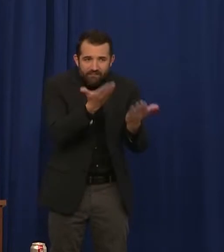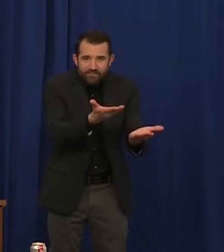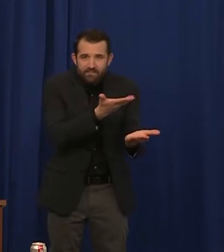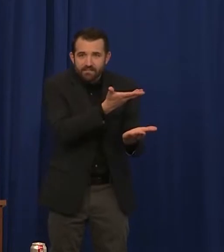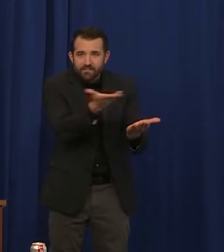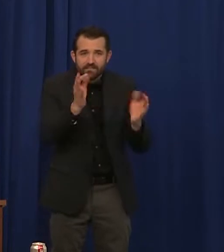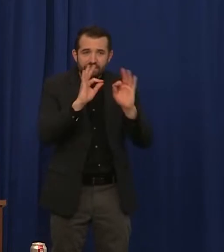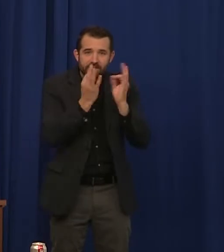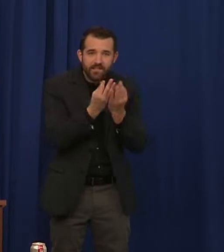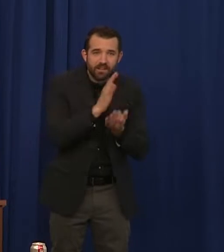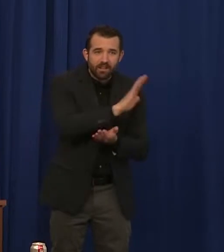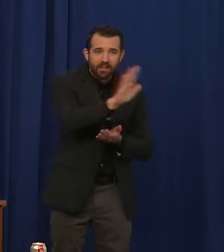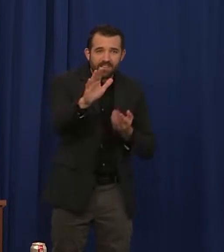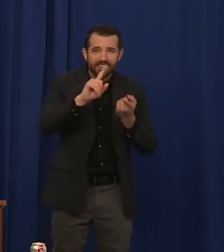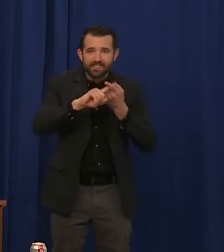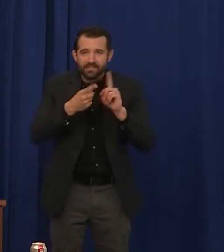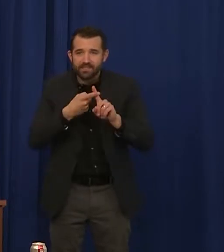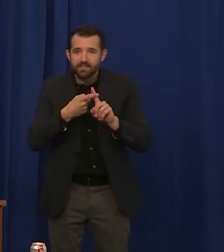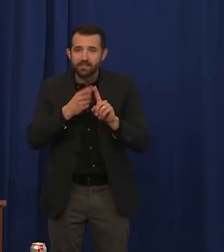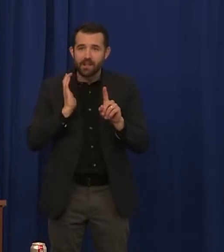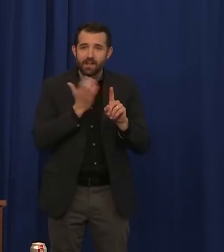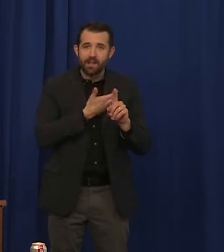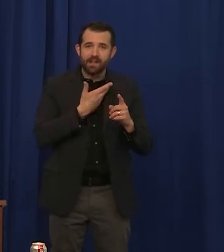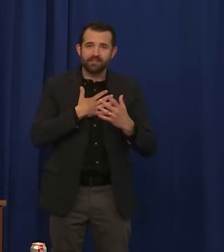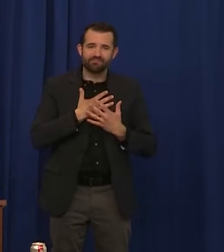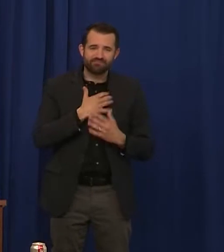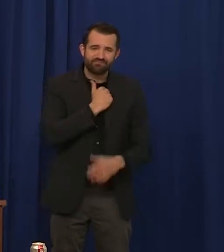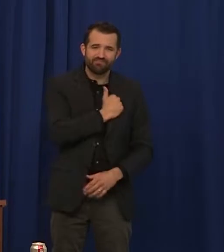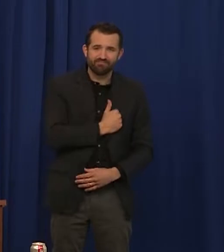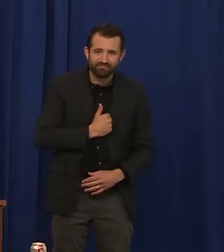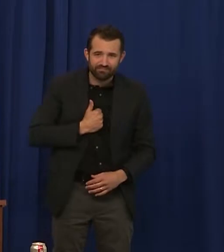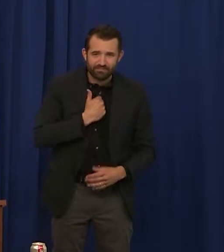to the friends of those who have just lost loved ones.